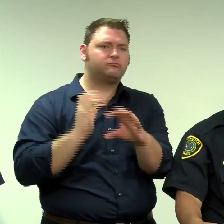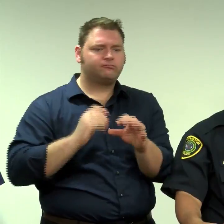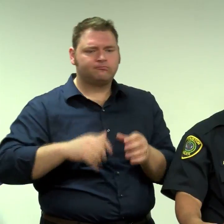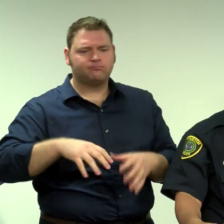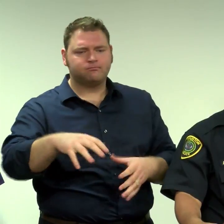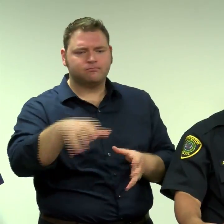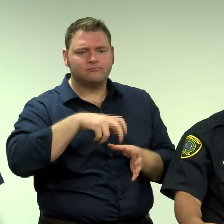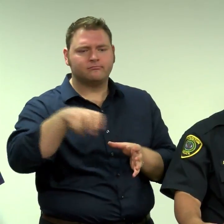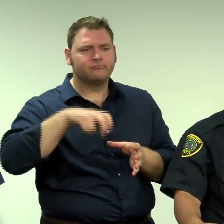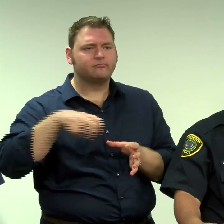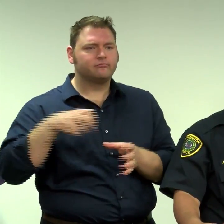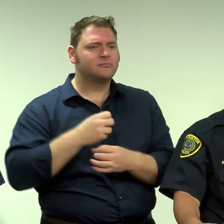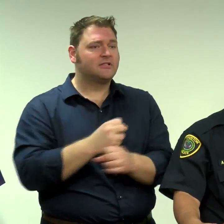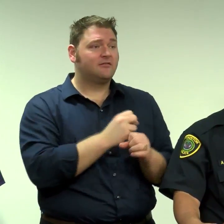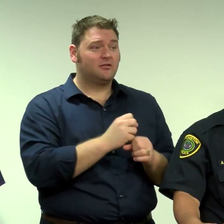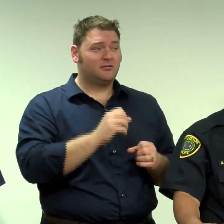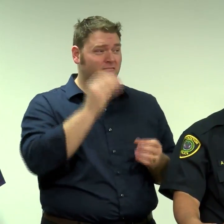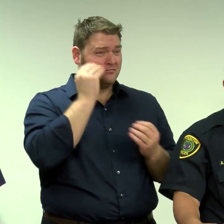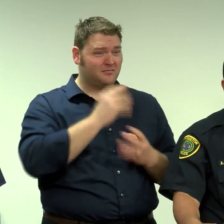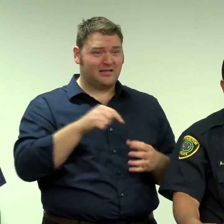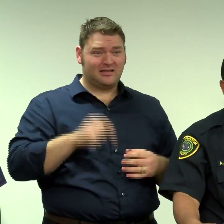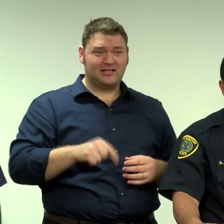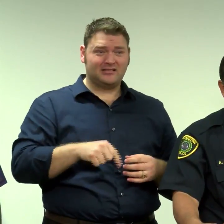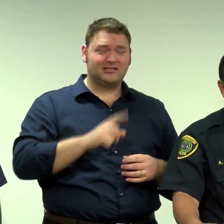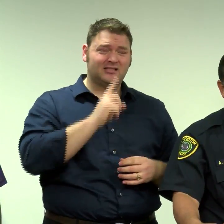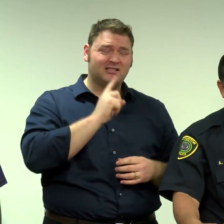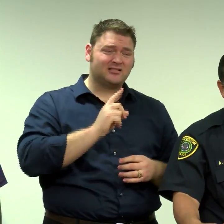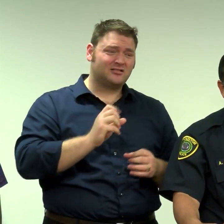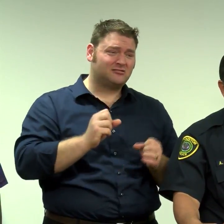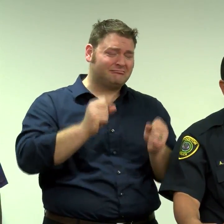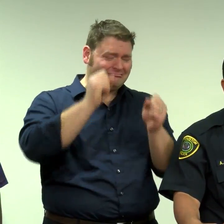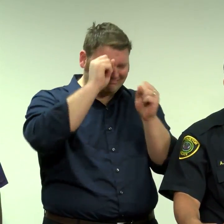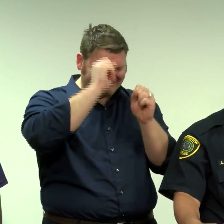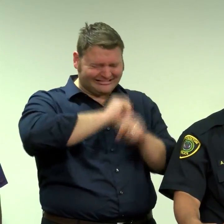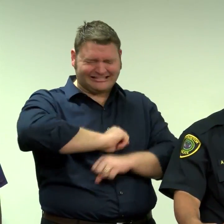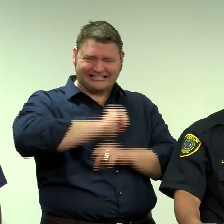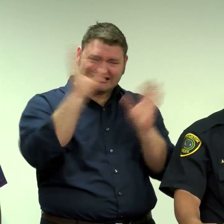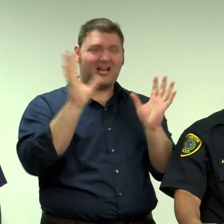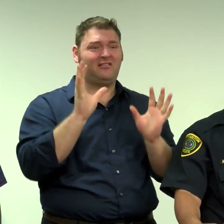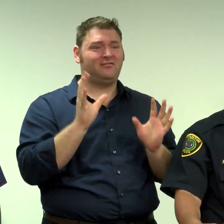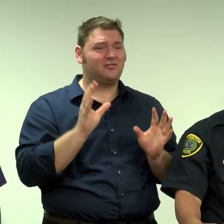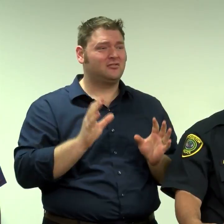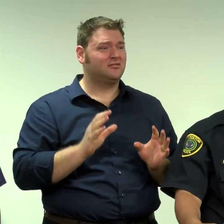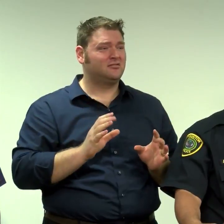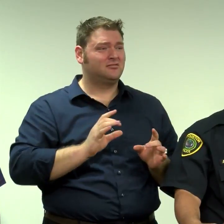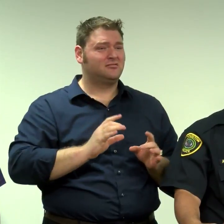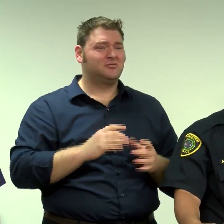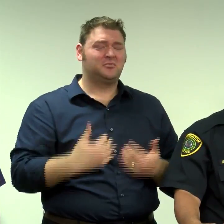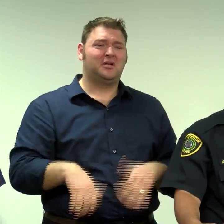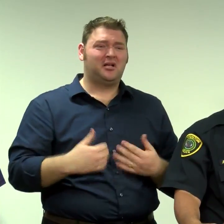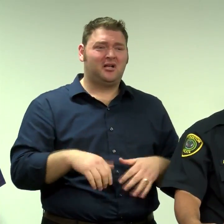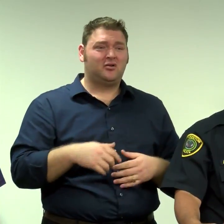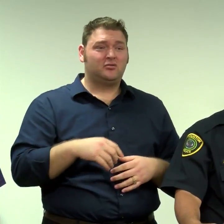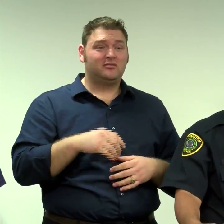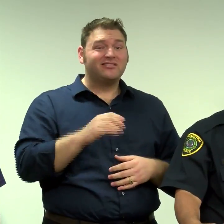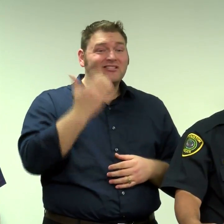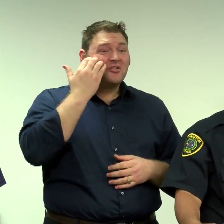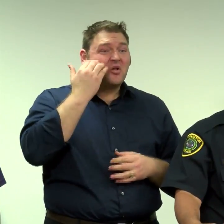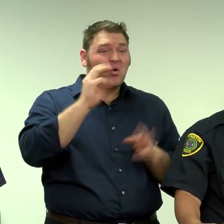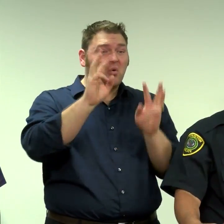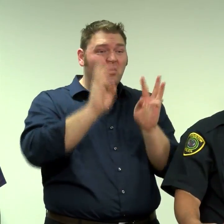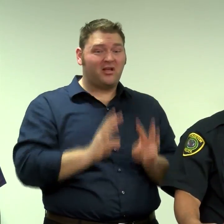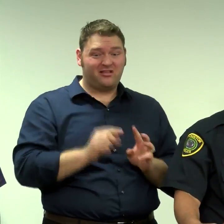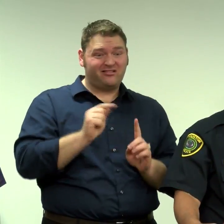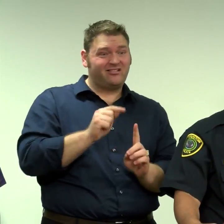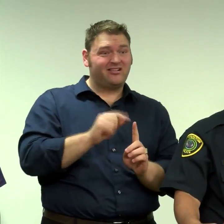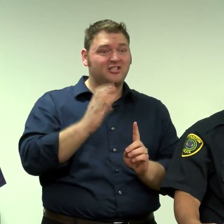catastrophic event that I don't think we've seen when the Weather Channel starts creating a new color for rainfall.